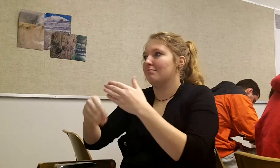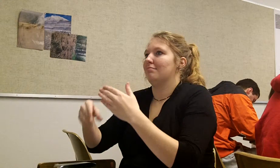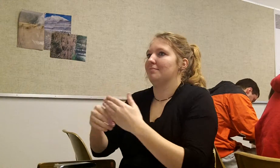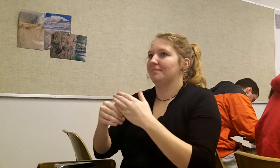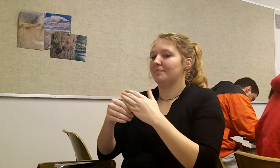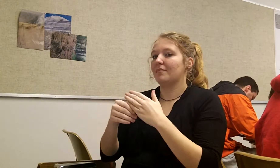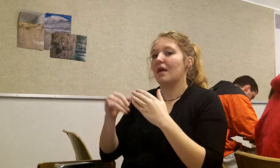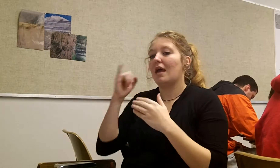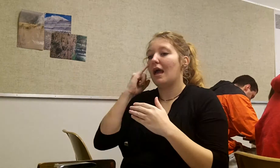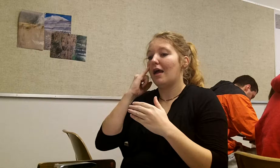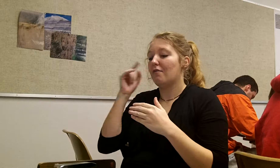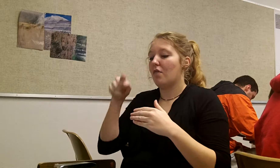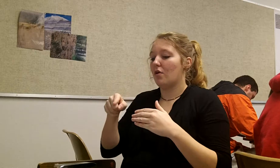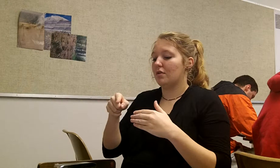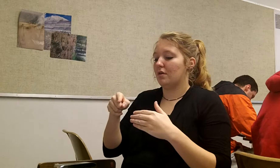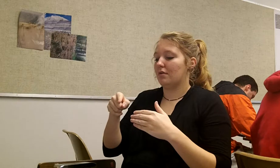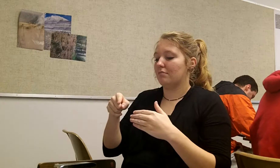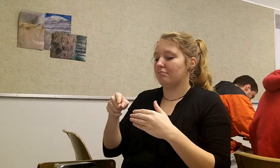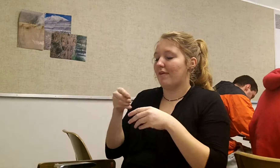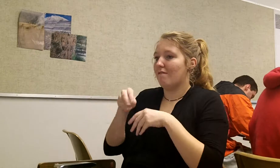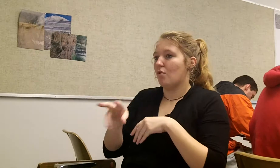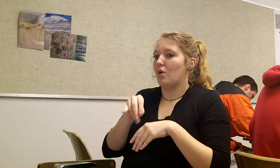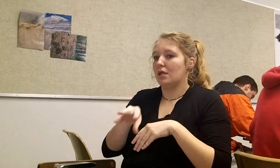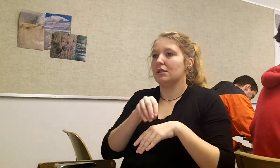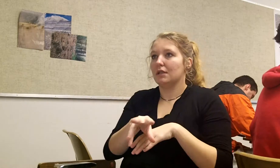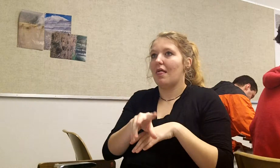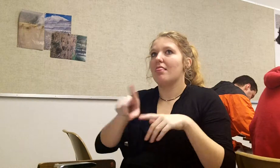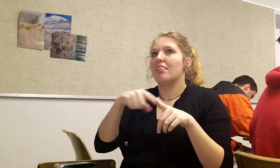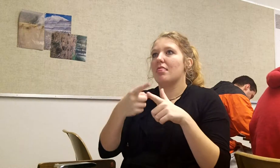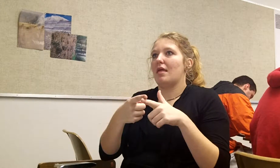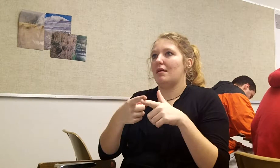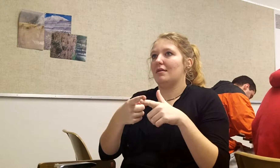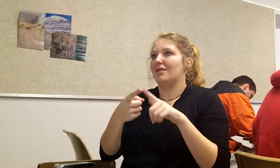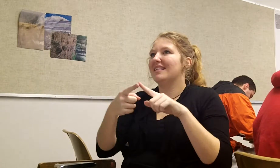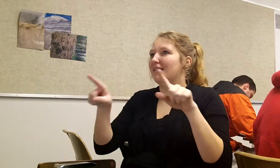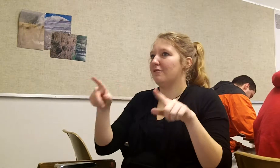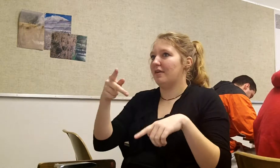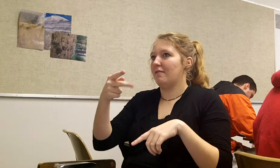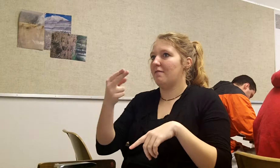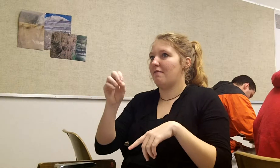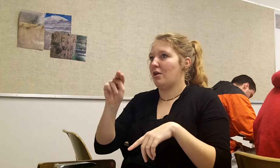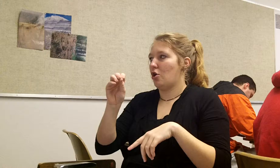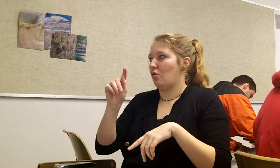you usually get a similar phenotype. So the original phenotype from this, remember, was in fruit flies, the larvae are supposed to